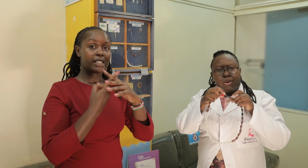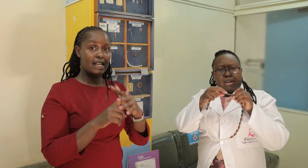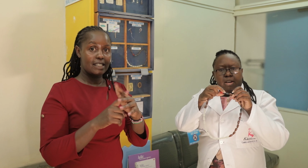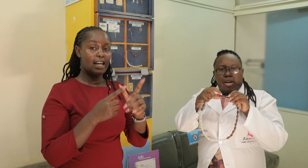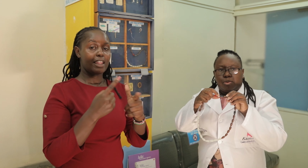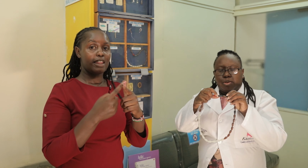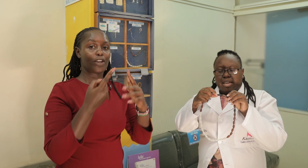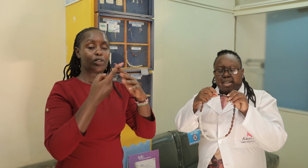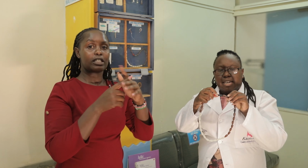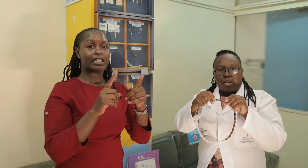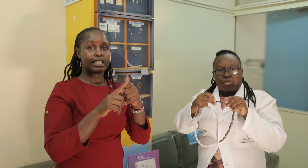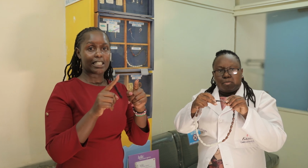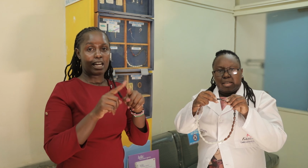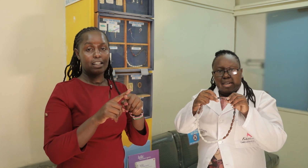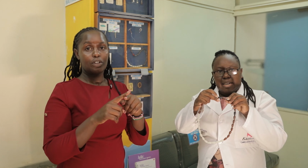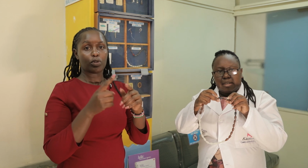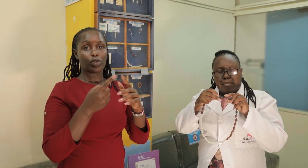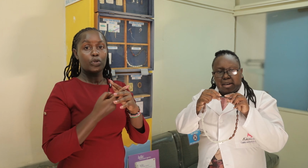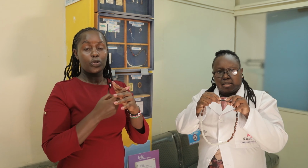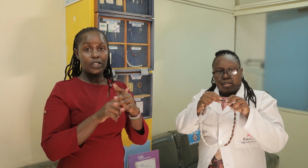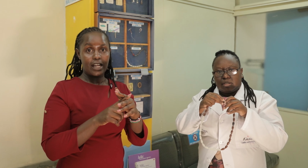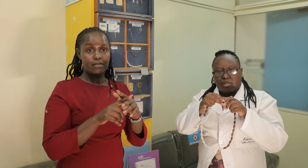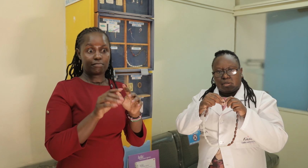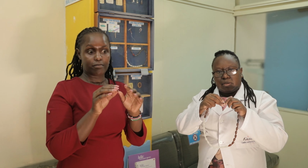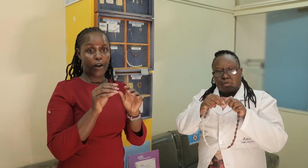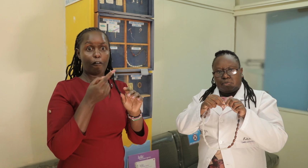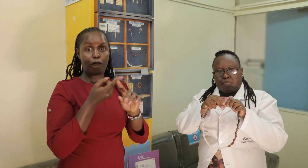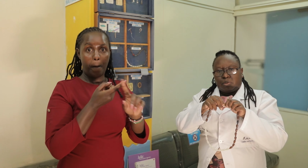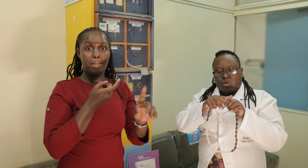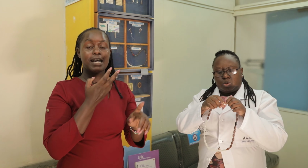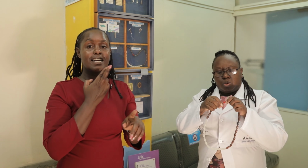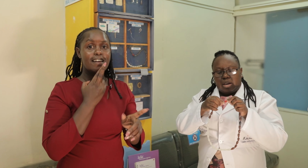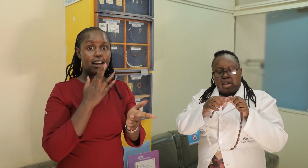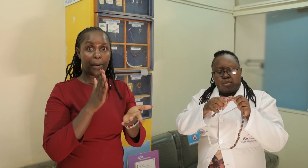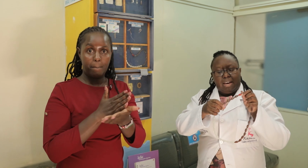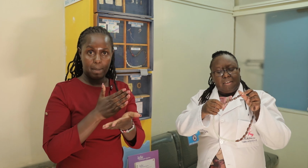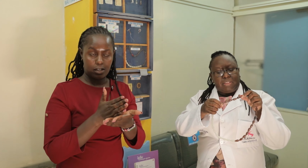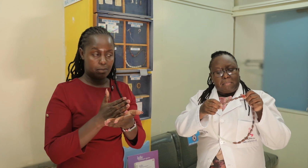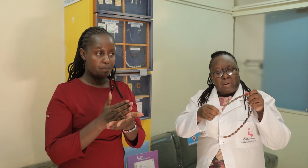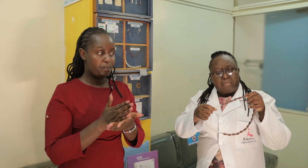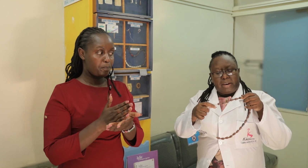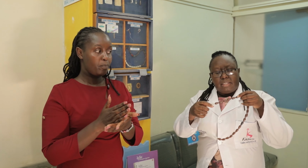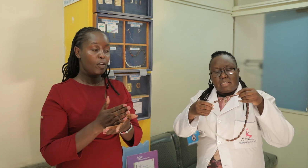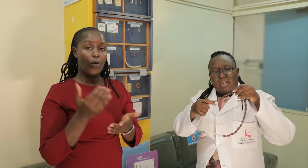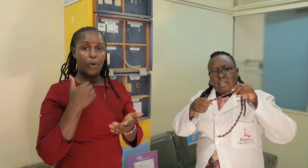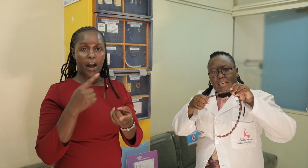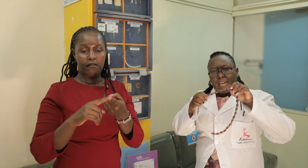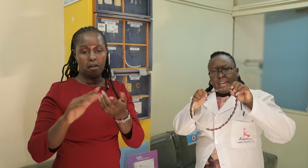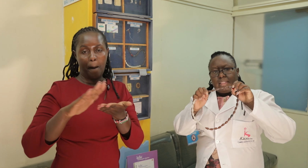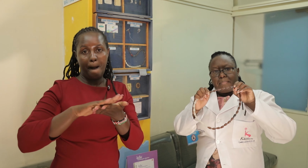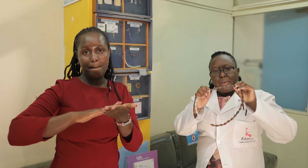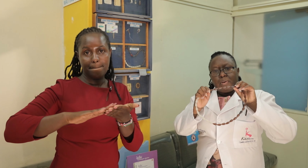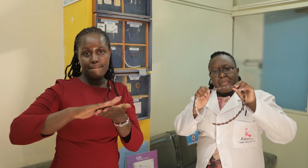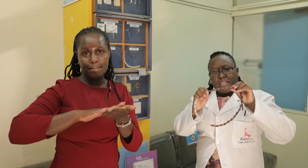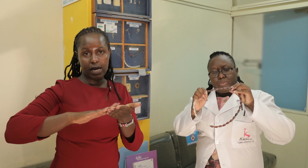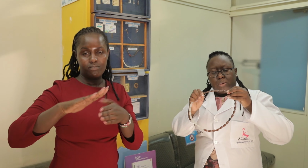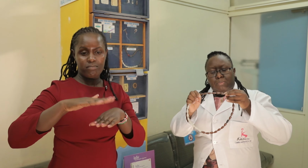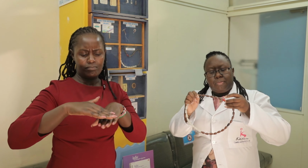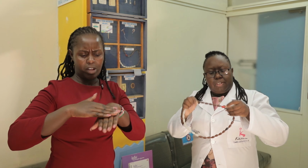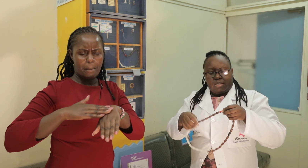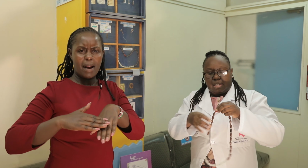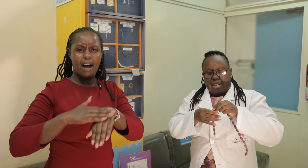moving the ring from the red parts. So we have the brown parts. The brown